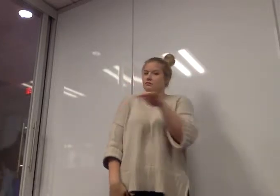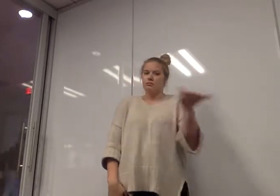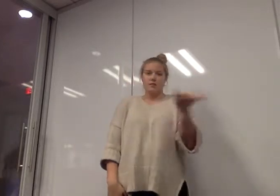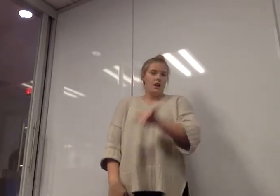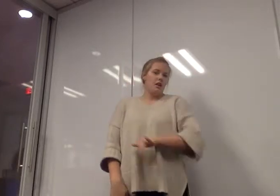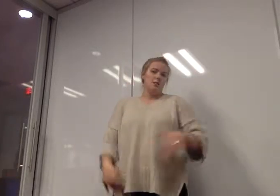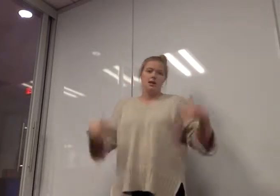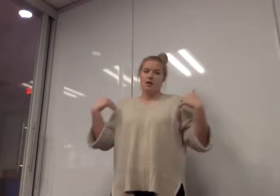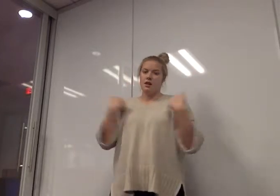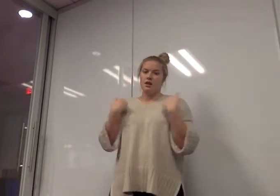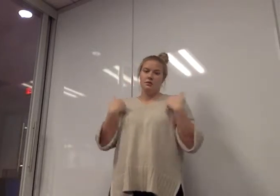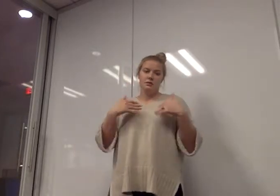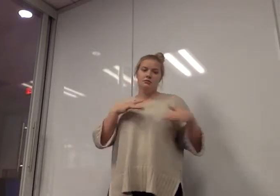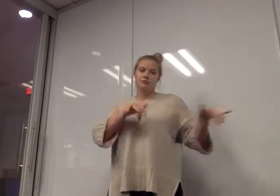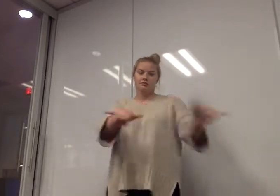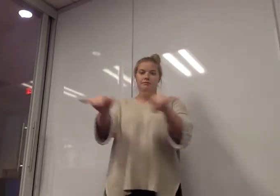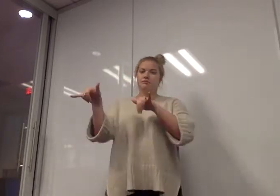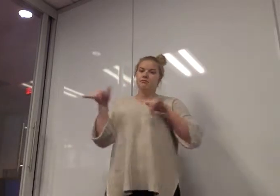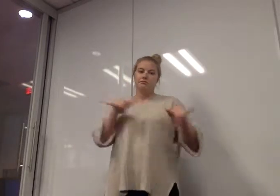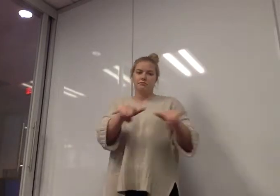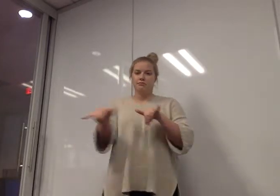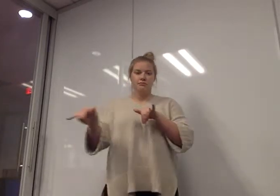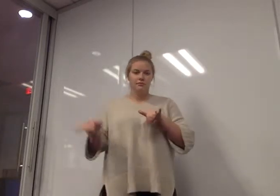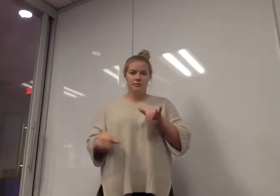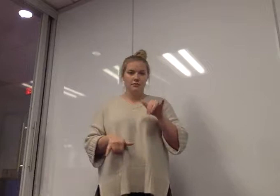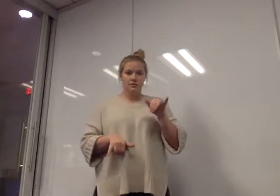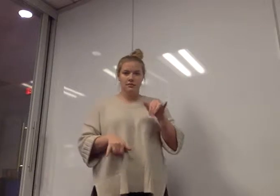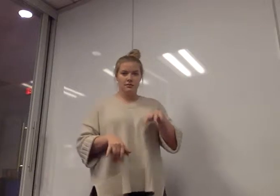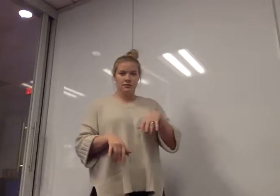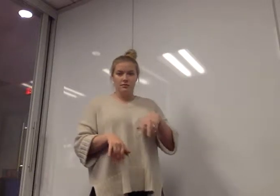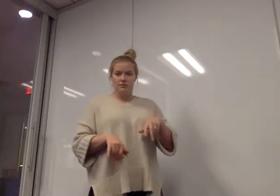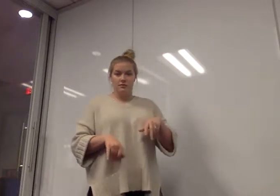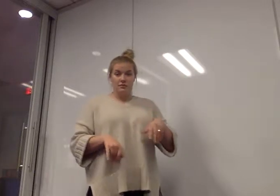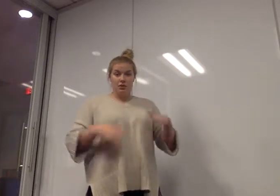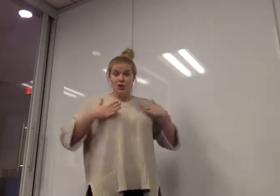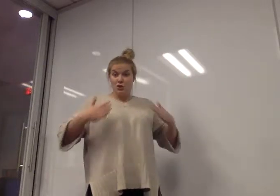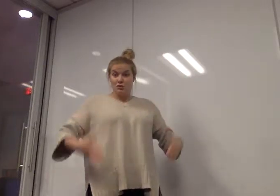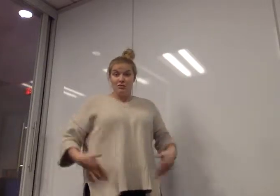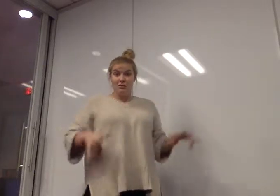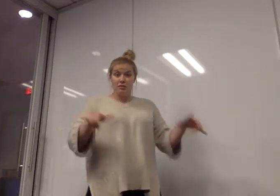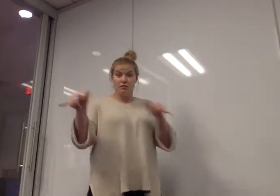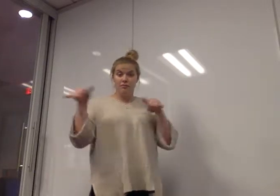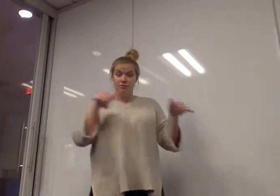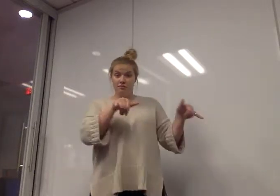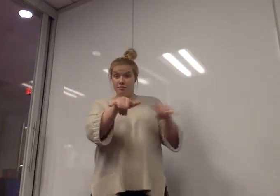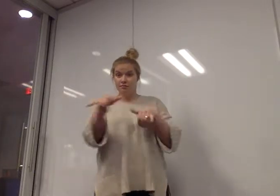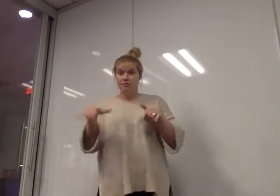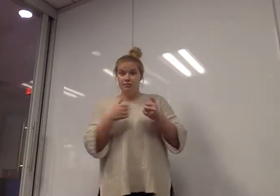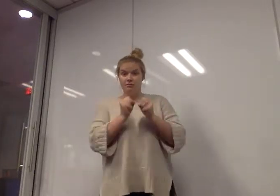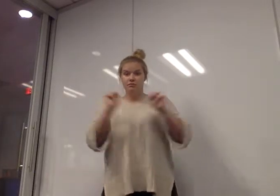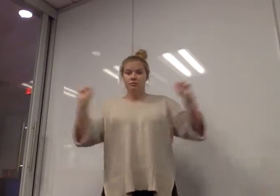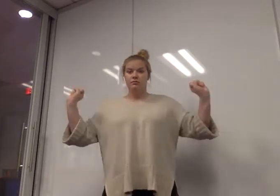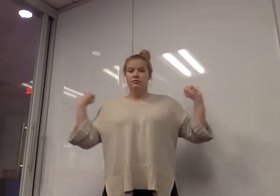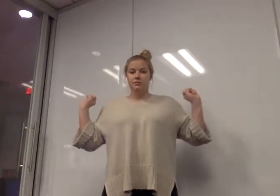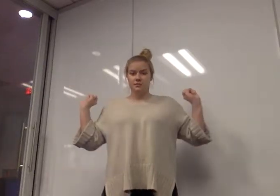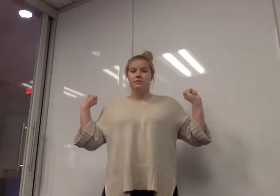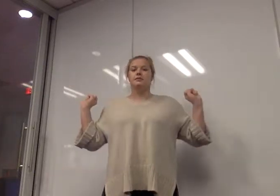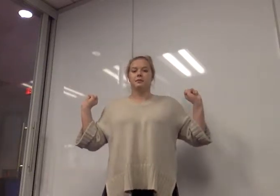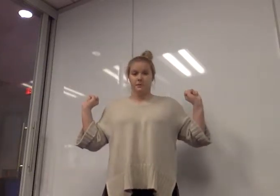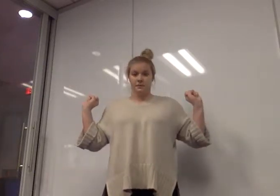It's not just limited to primates, and humans do the same thing. So they do this both when they have power